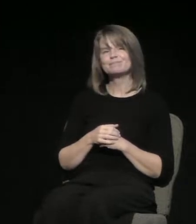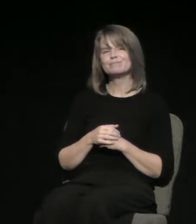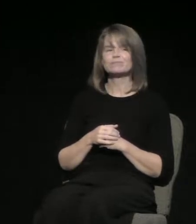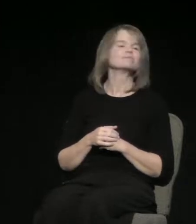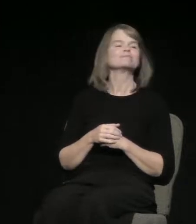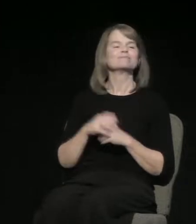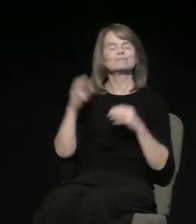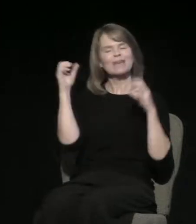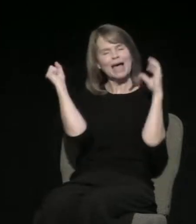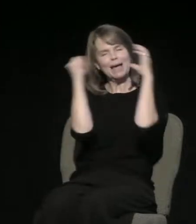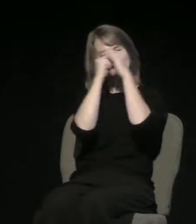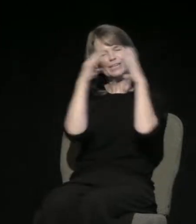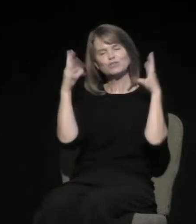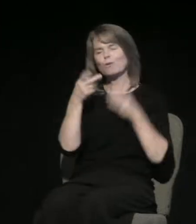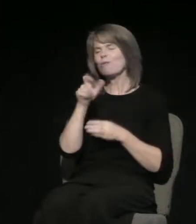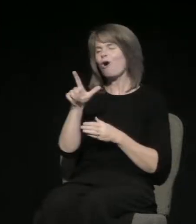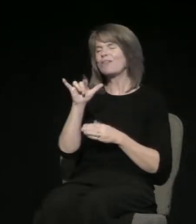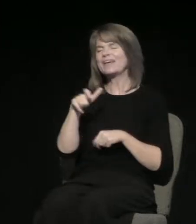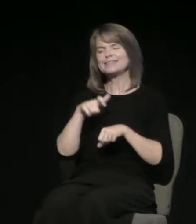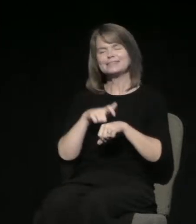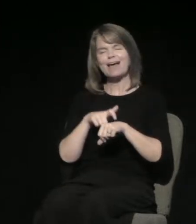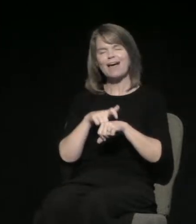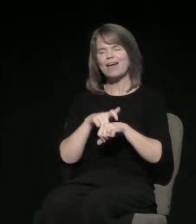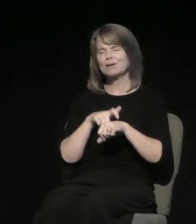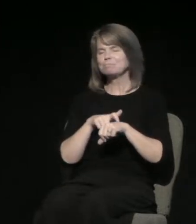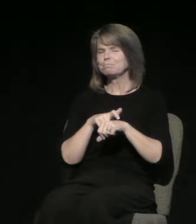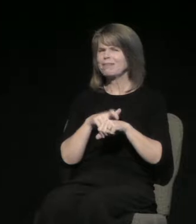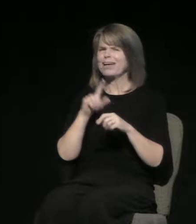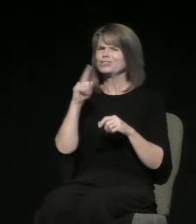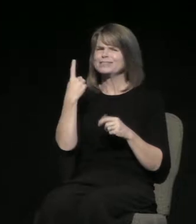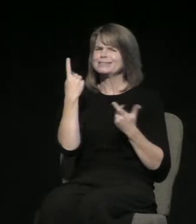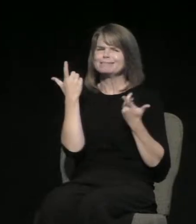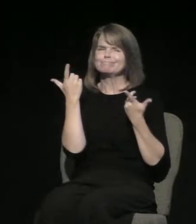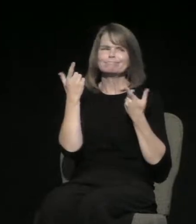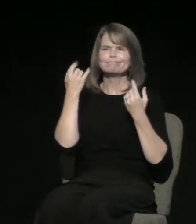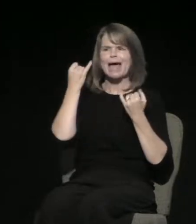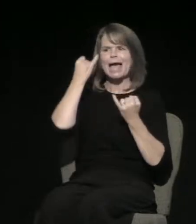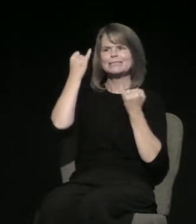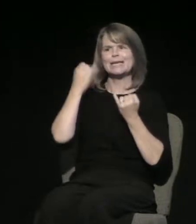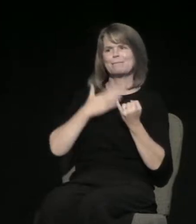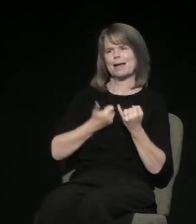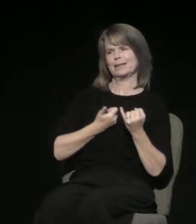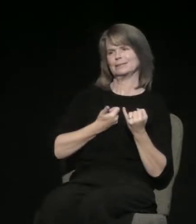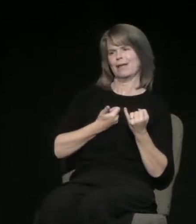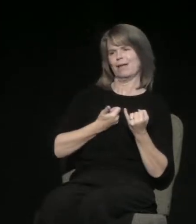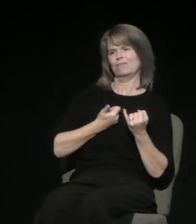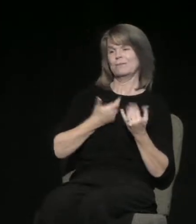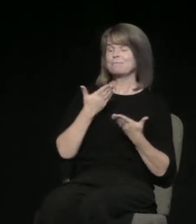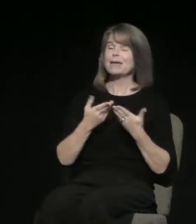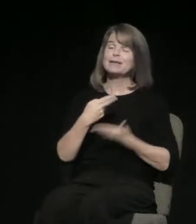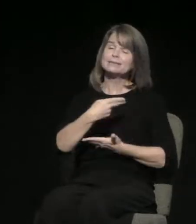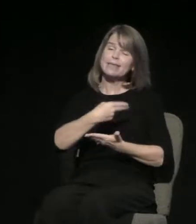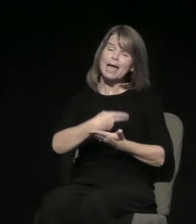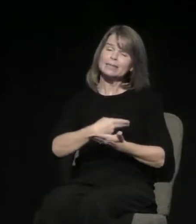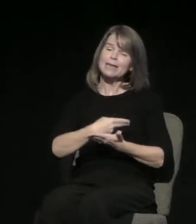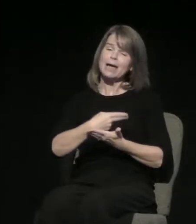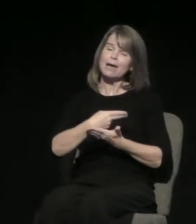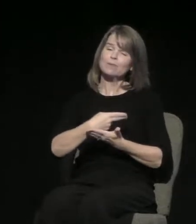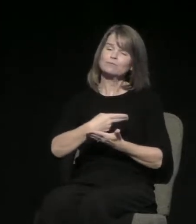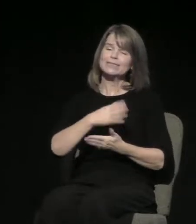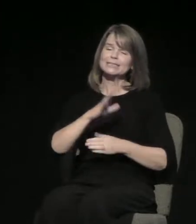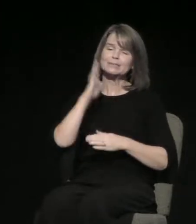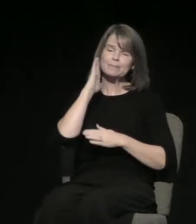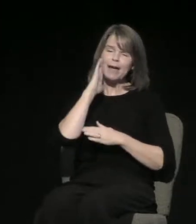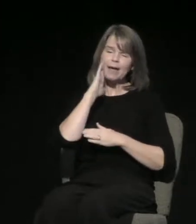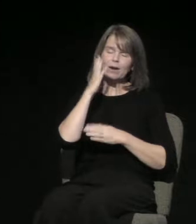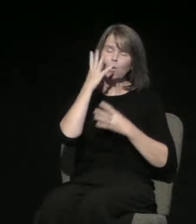And I Just Picture Him At That Moment Just Pure Speculation On My Part Lying Down On His Cod Going To